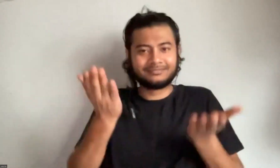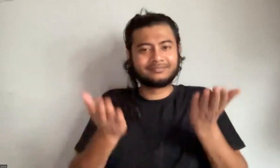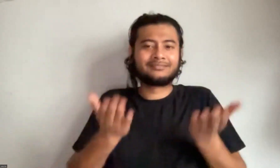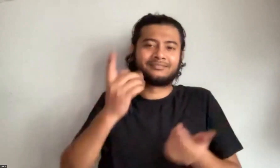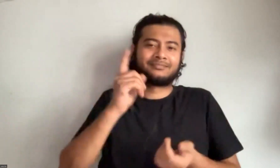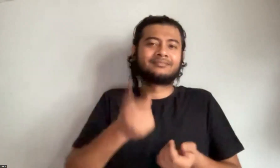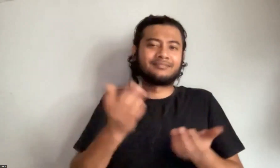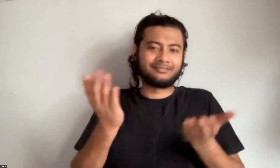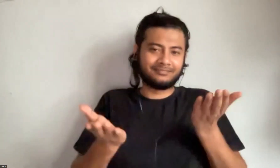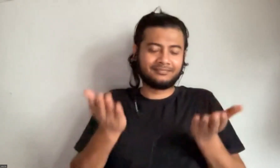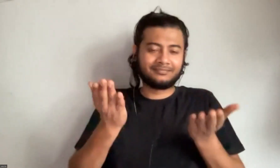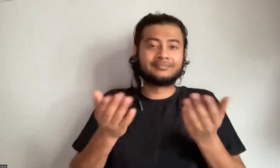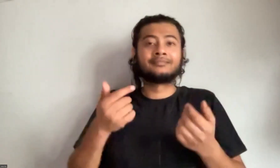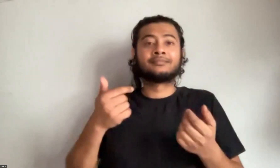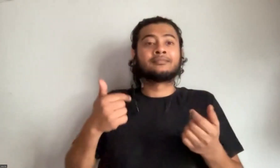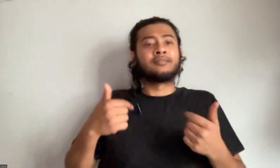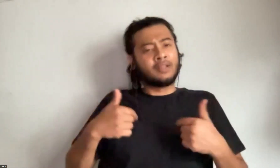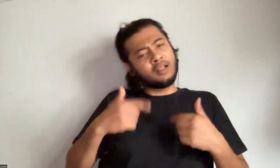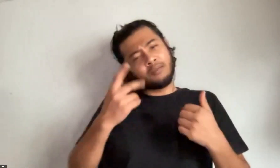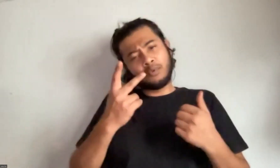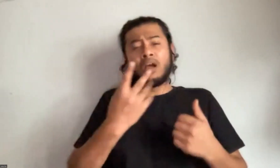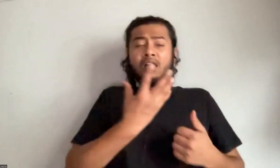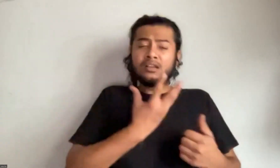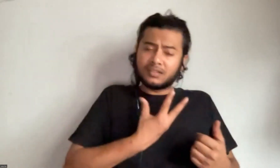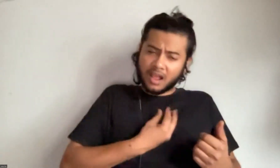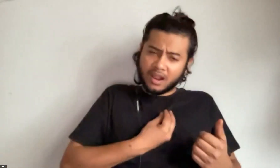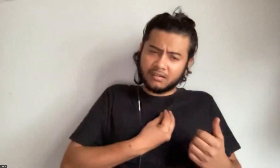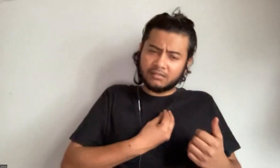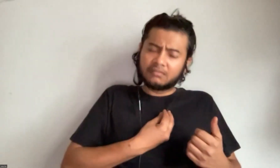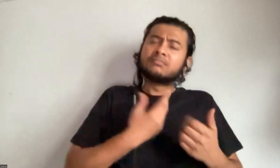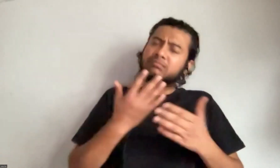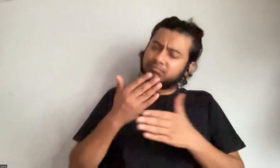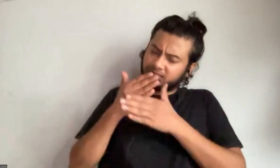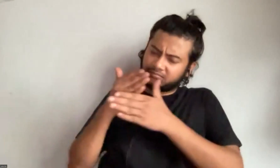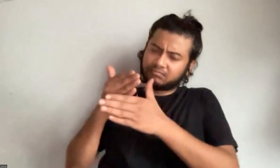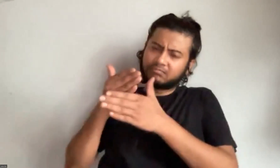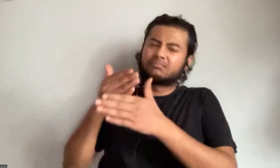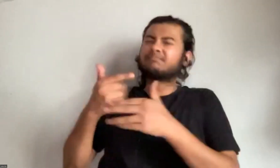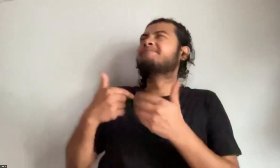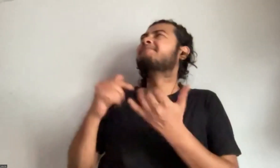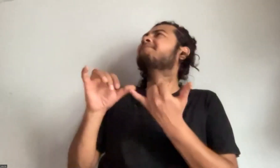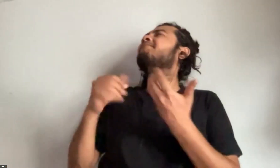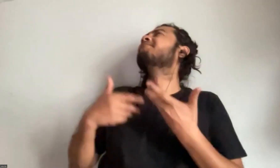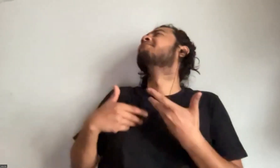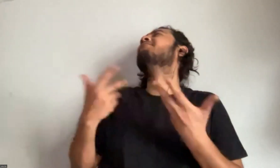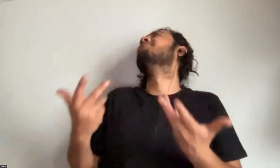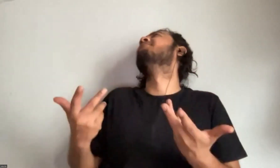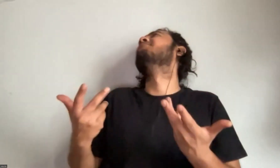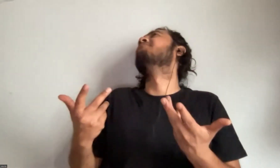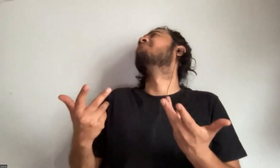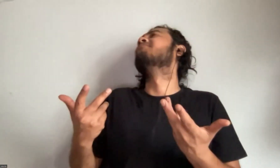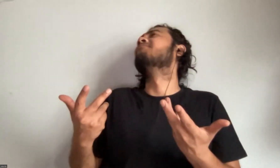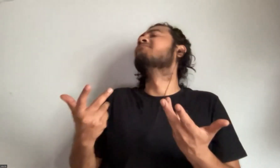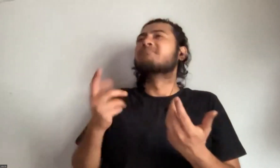our sorrow, if we share our happiness with Krishna, and accept that whatever is happening in our life is for my